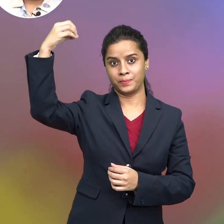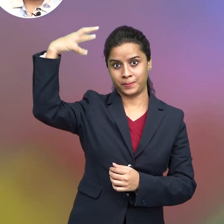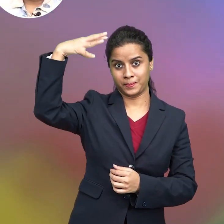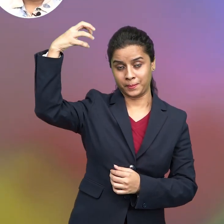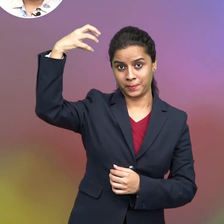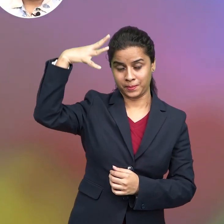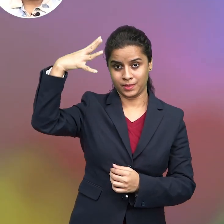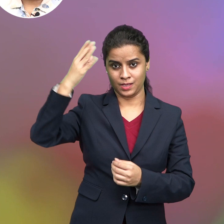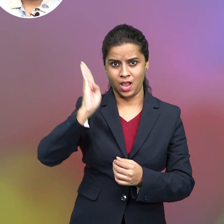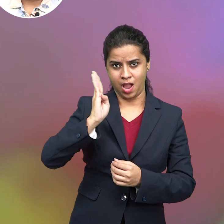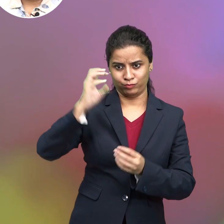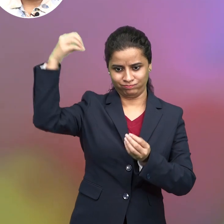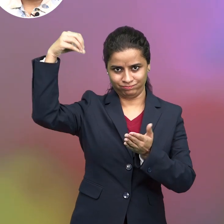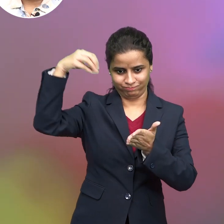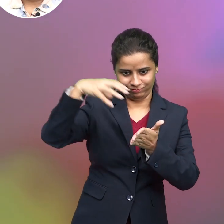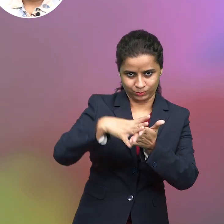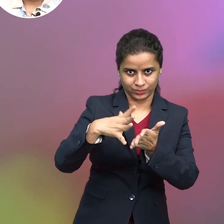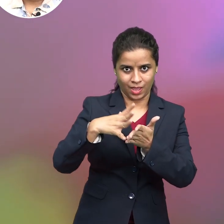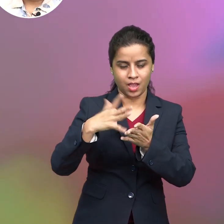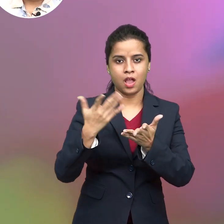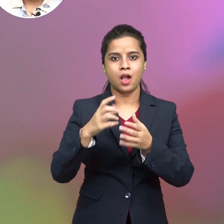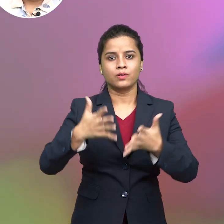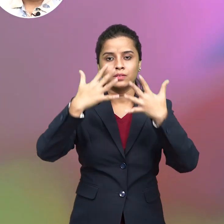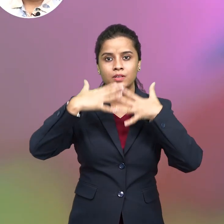Photosynthesis versus respiration.